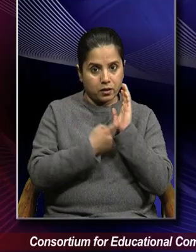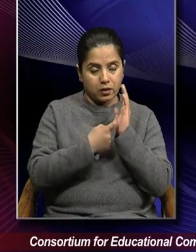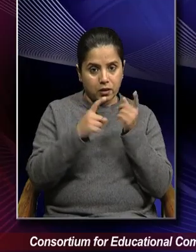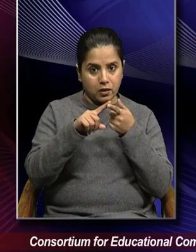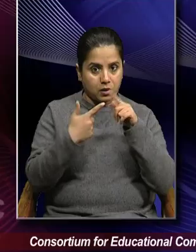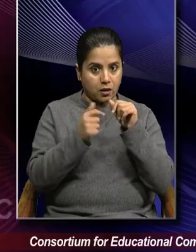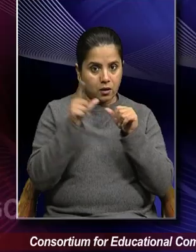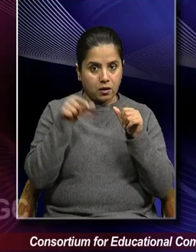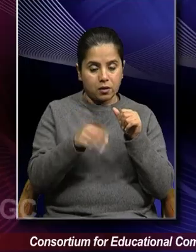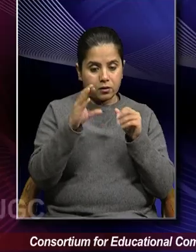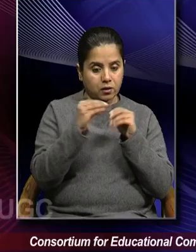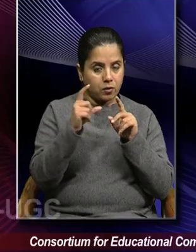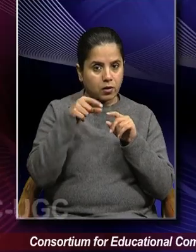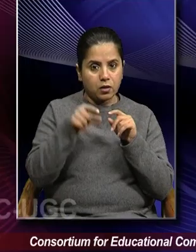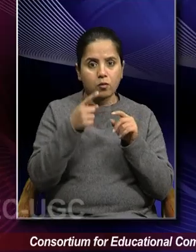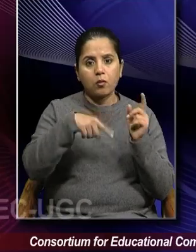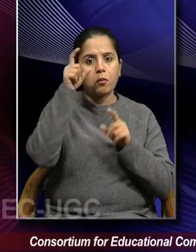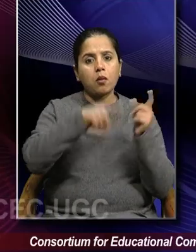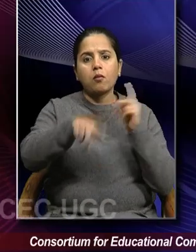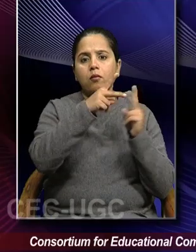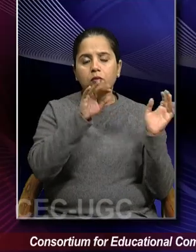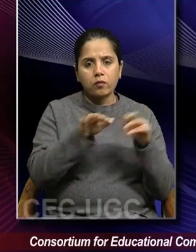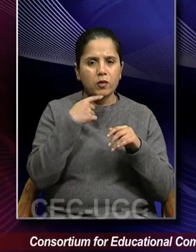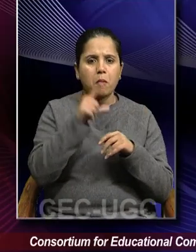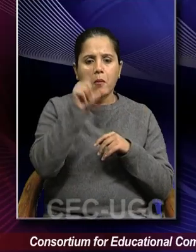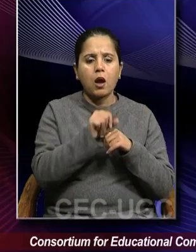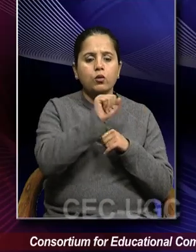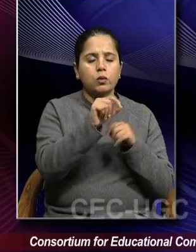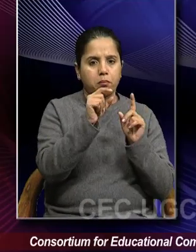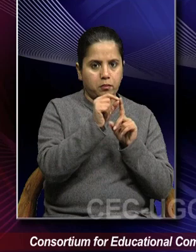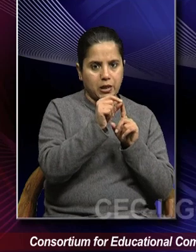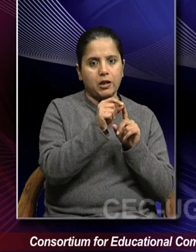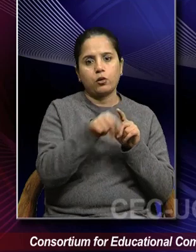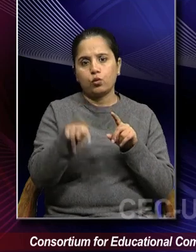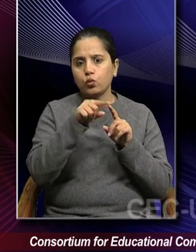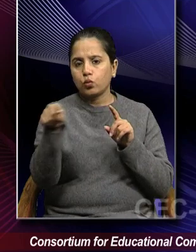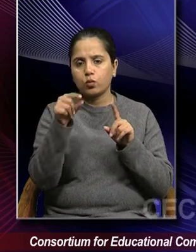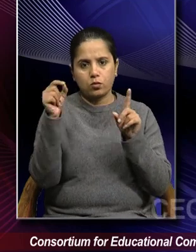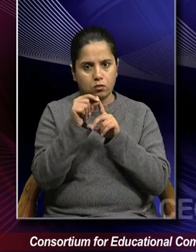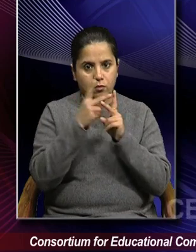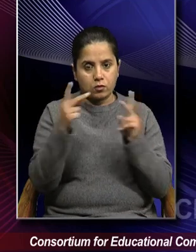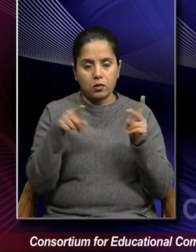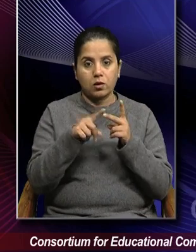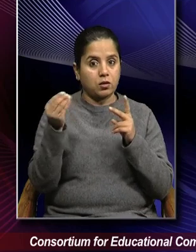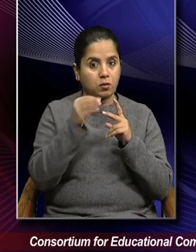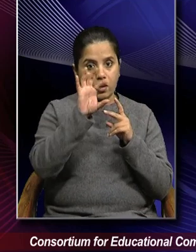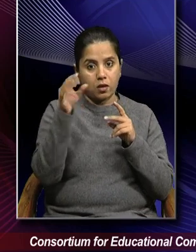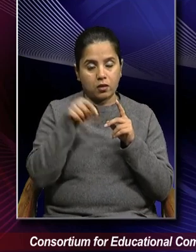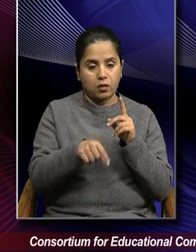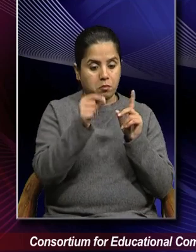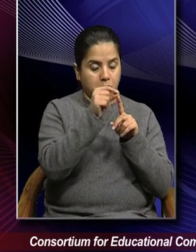what you technically call as person to person, P2P, or in certain countries they are using it to be peer to